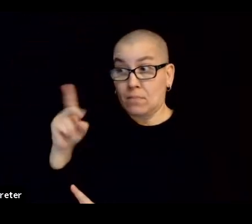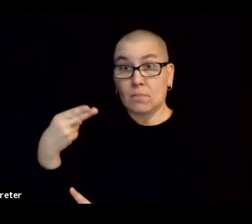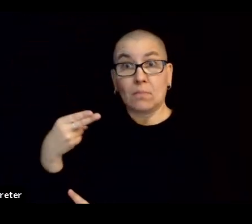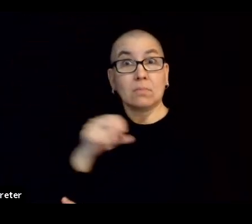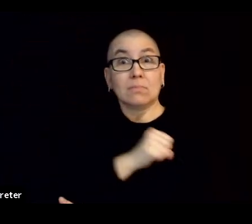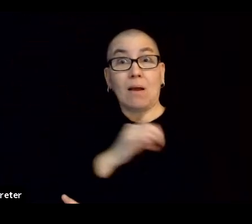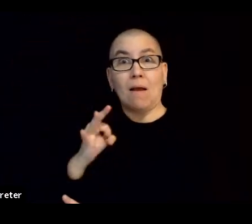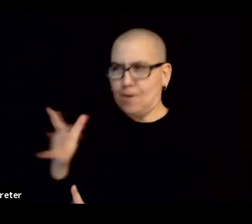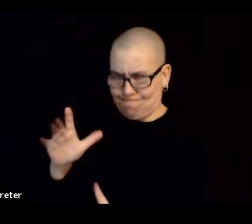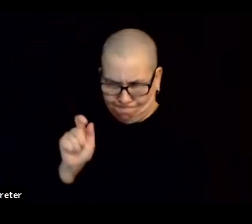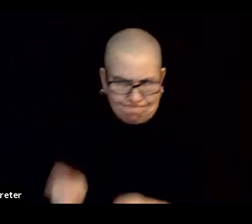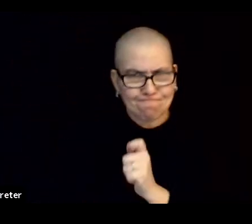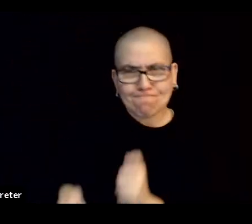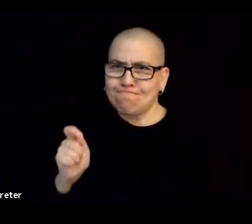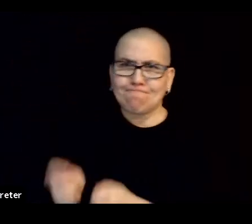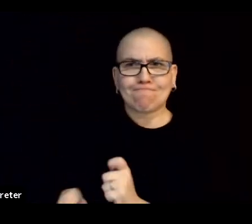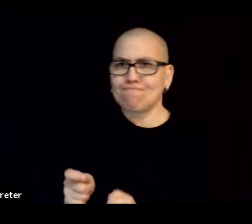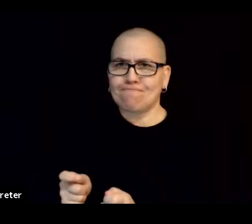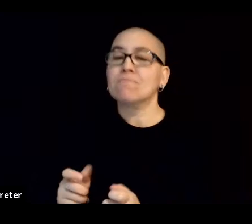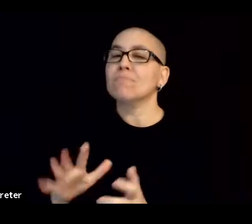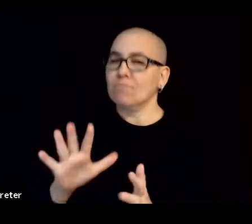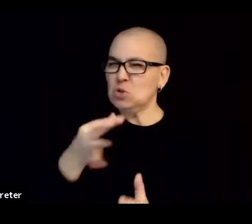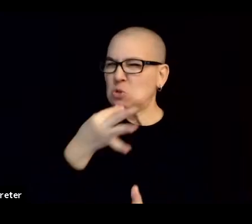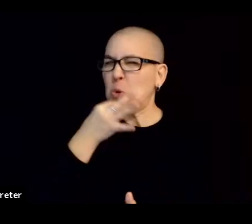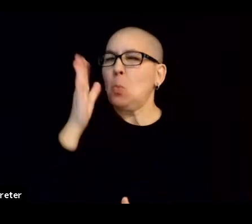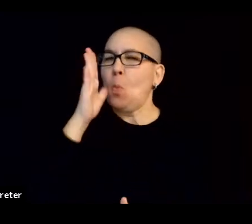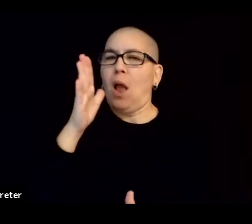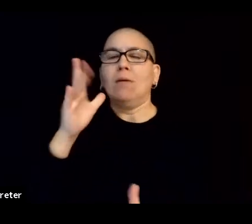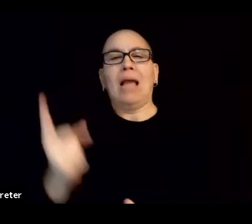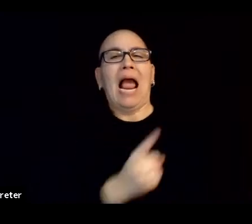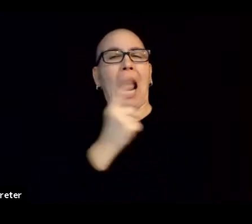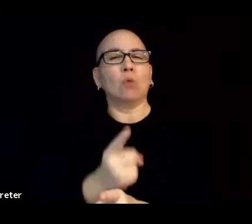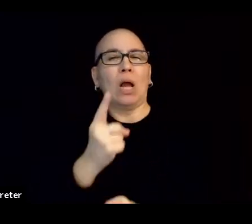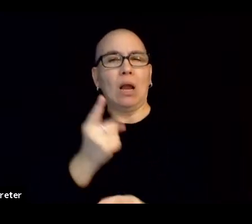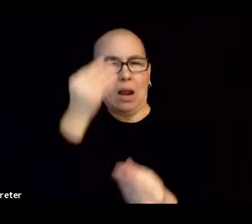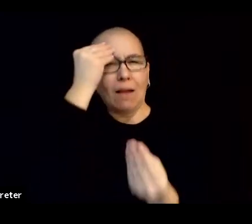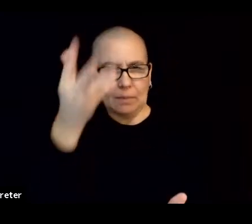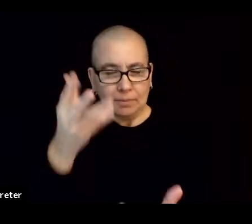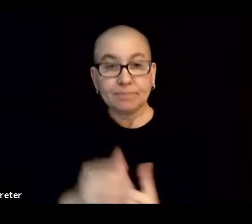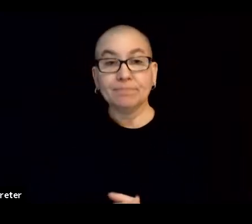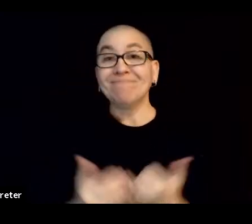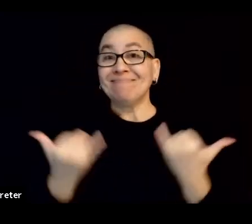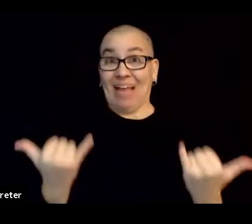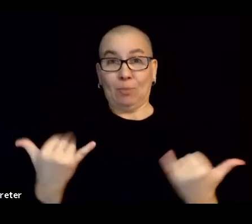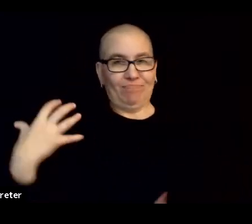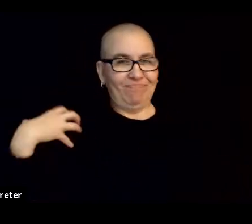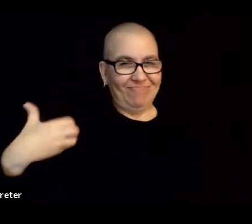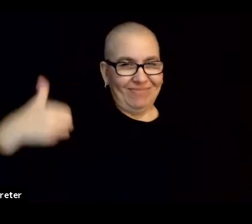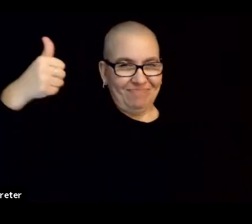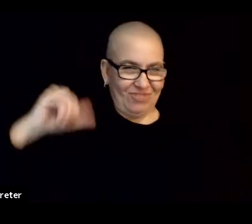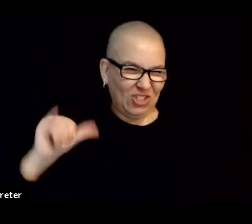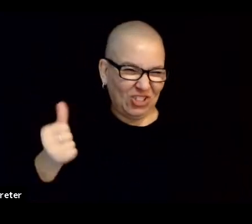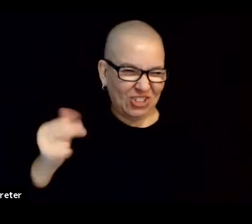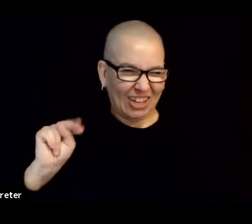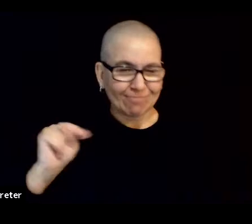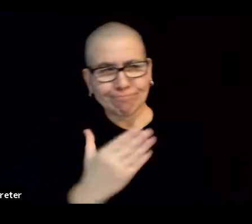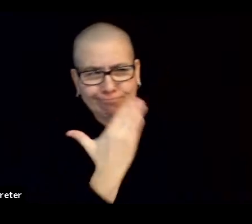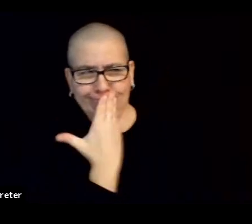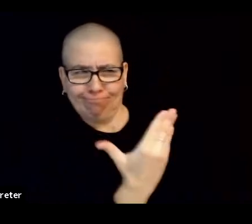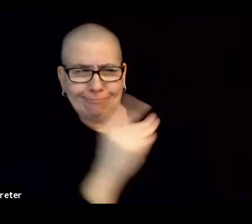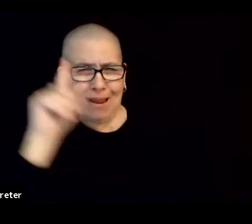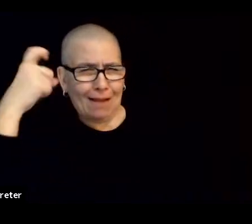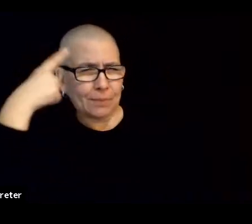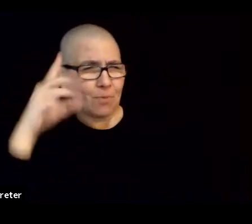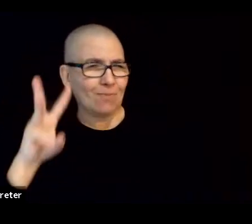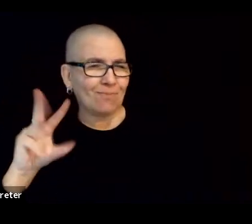Commissioner Malcolm. Thank you, Governor Walz. Good afternoon, Minnesota. First, I just do want to say again how incredible it